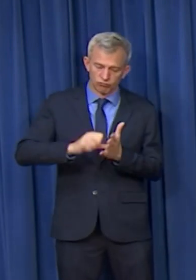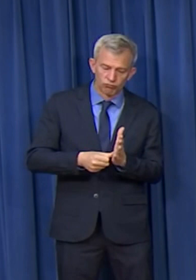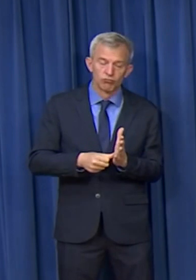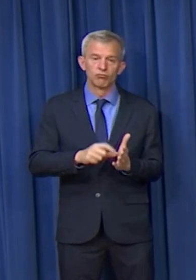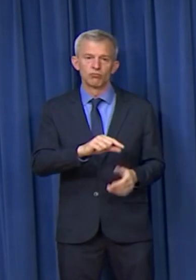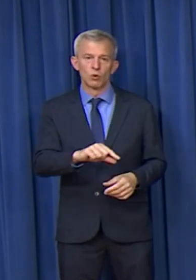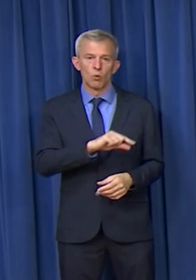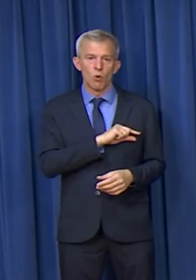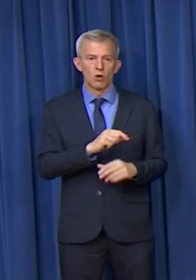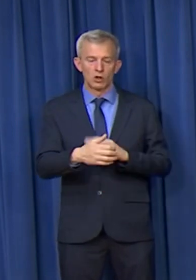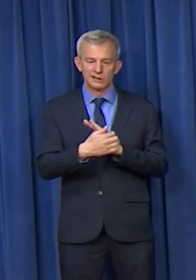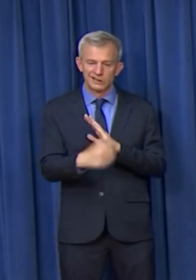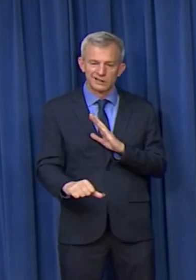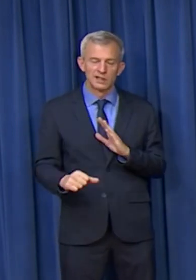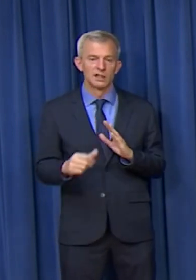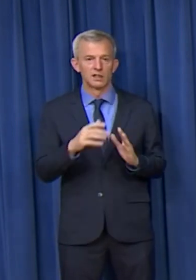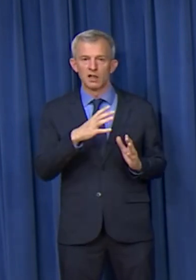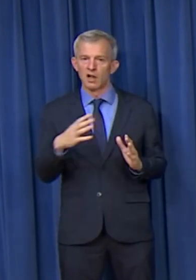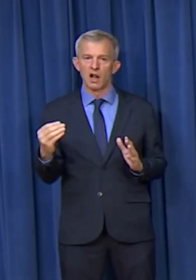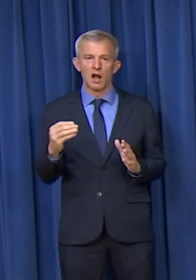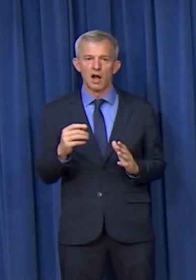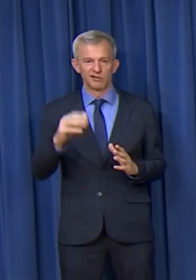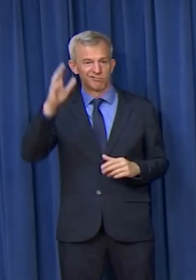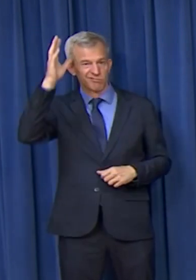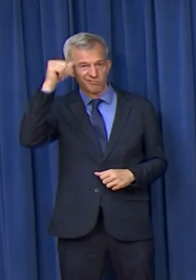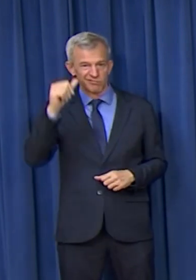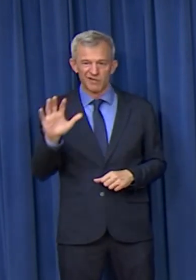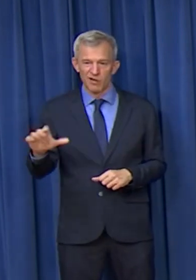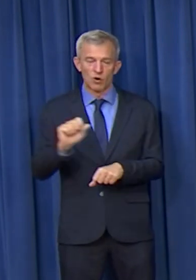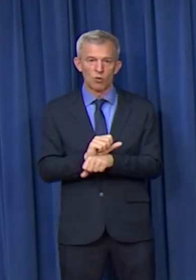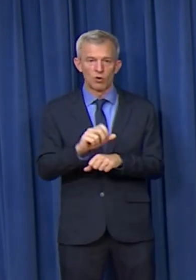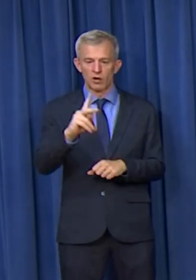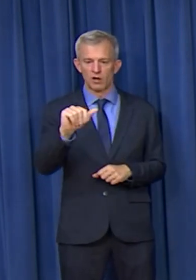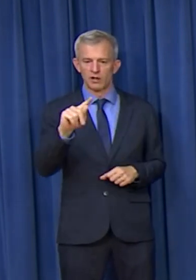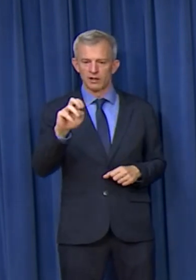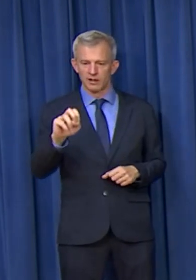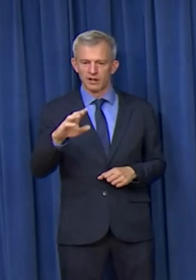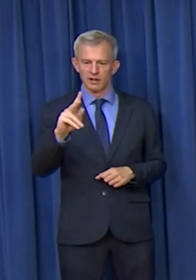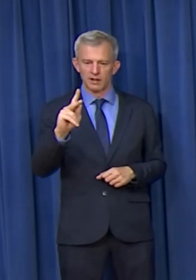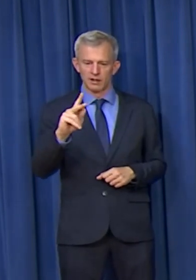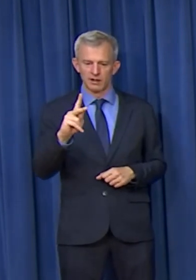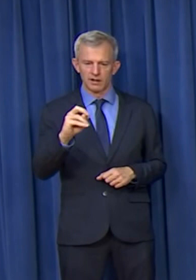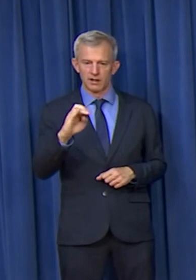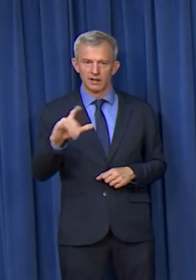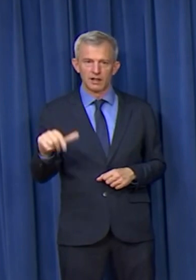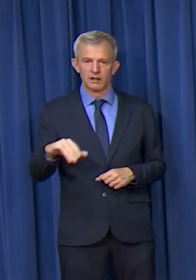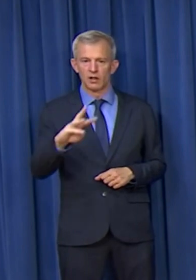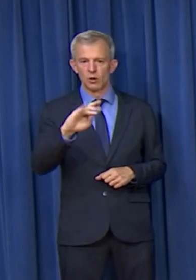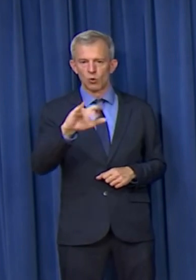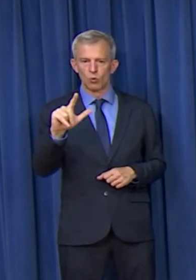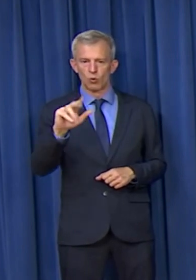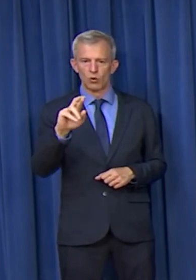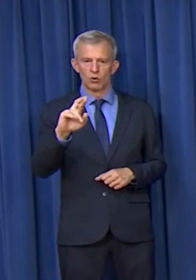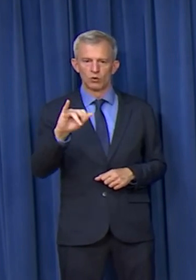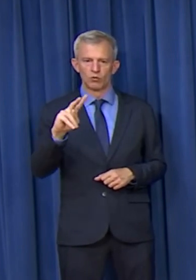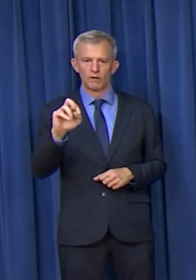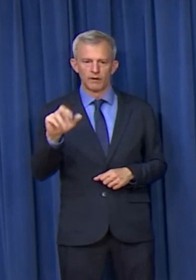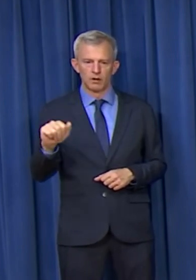and tirelessness of their work. Kate Keneally, Will Rivera, Christina